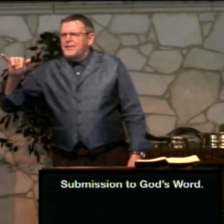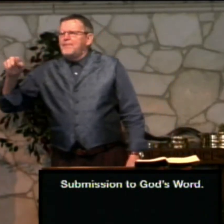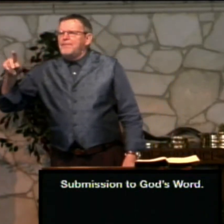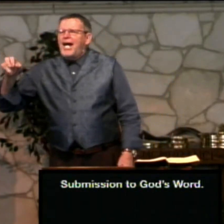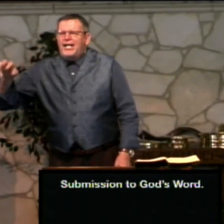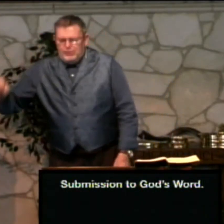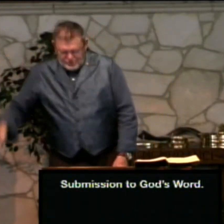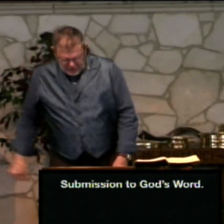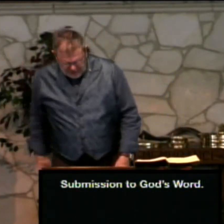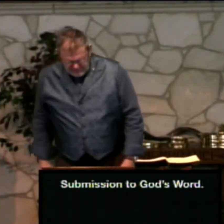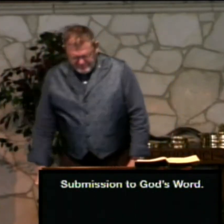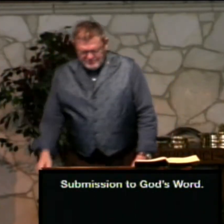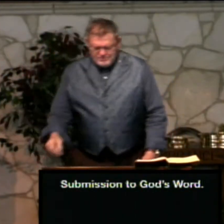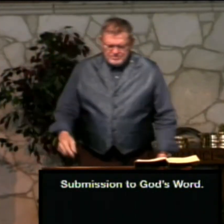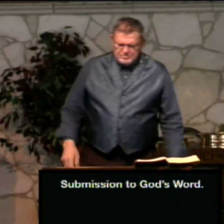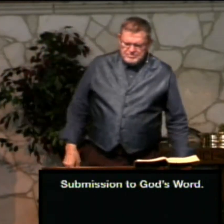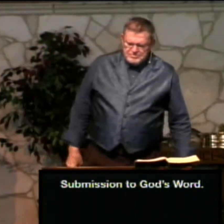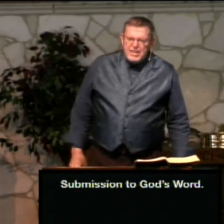Joyce Myers.